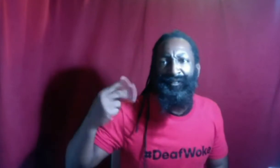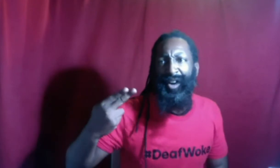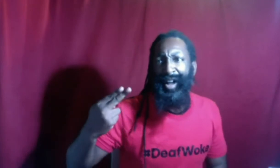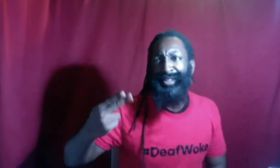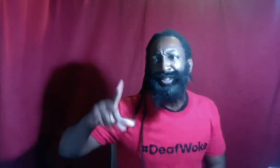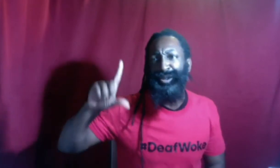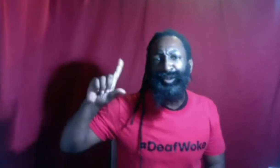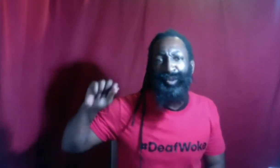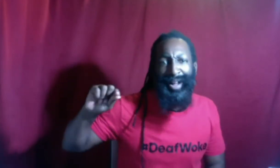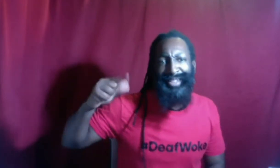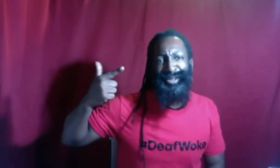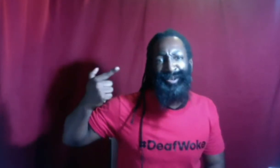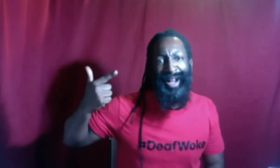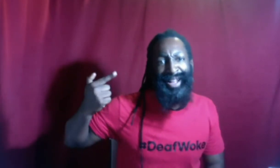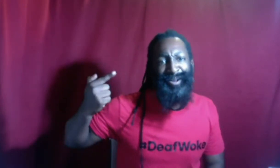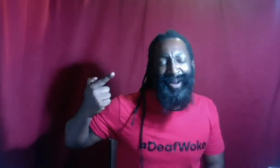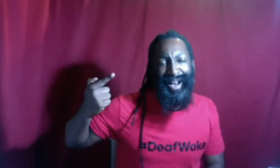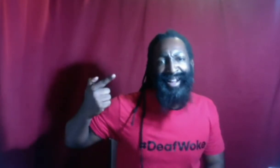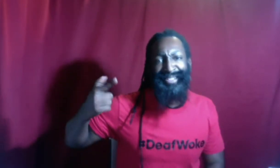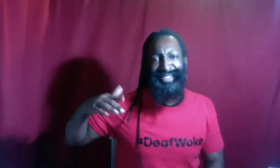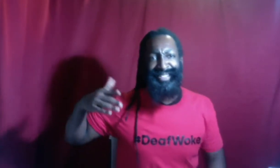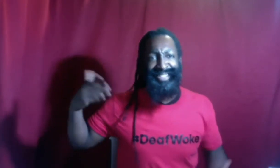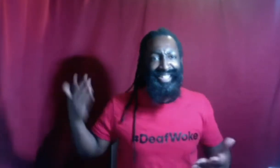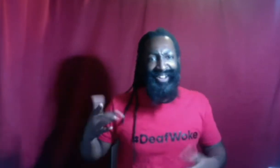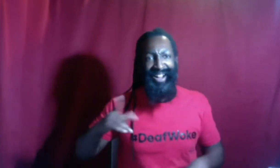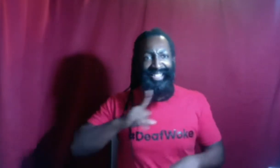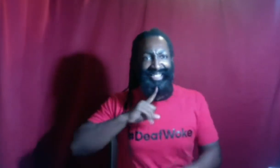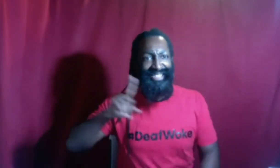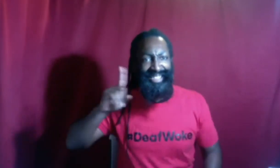Today, November 4th,